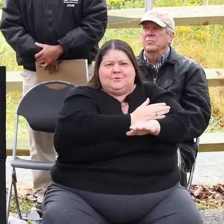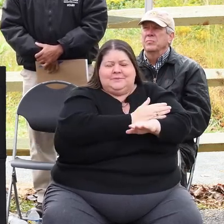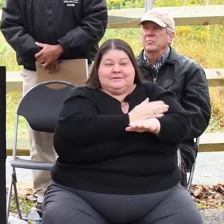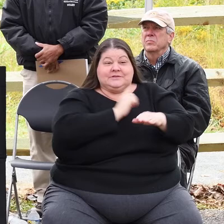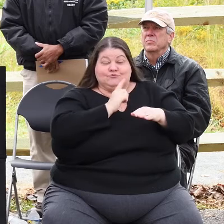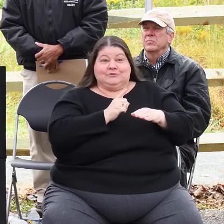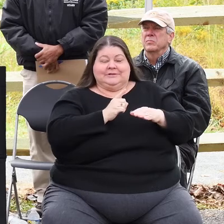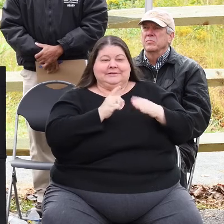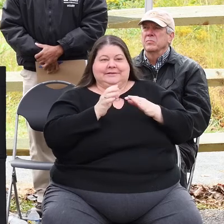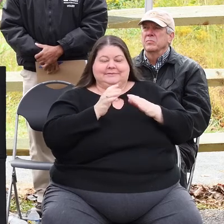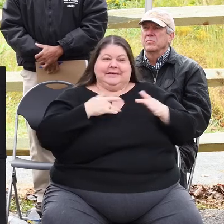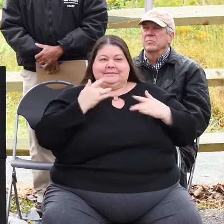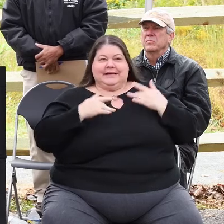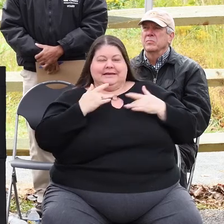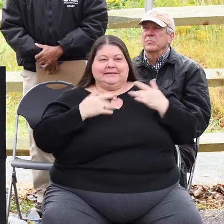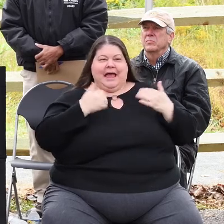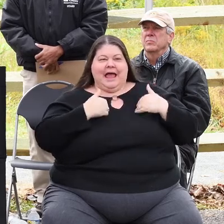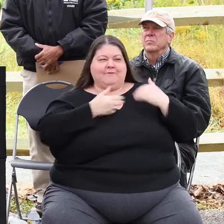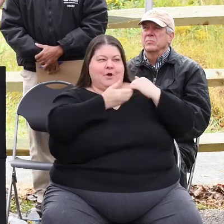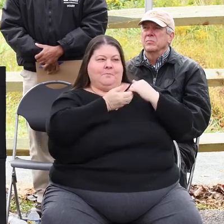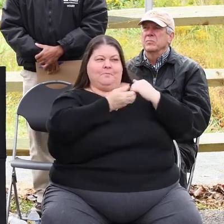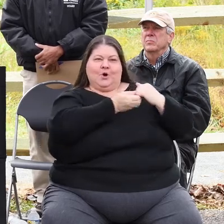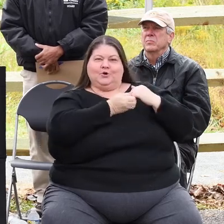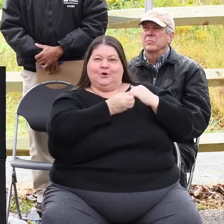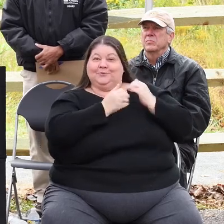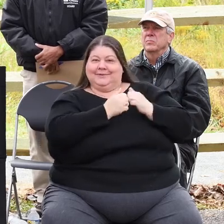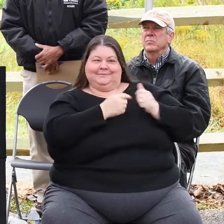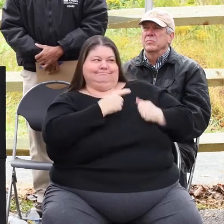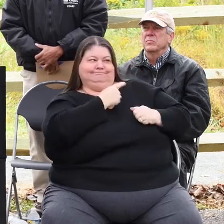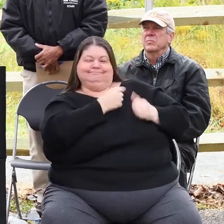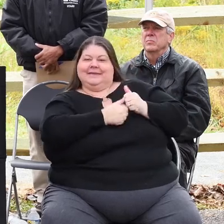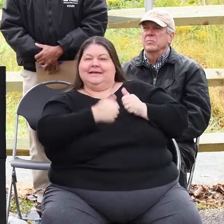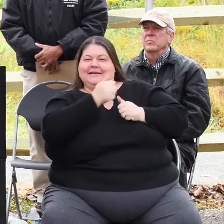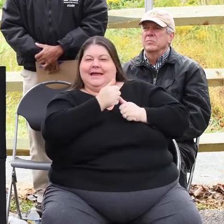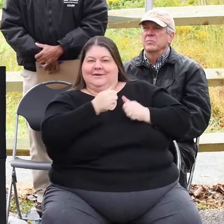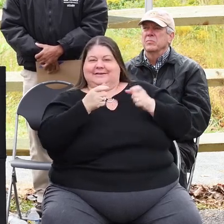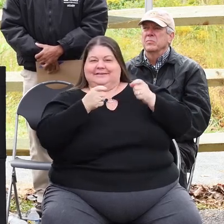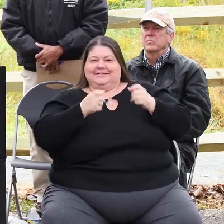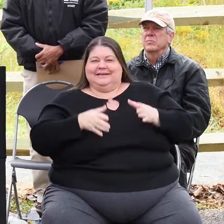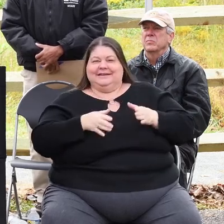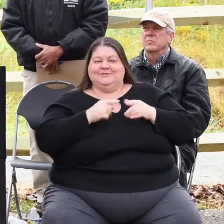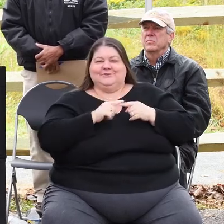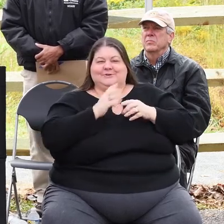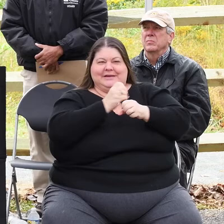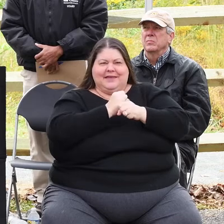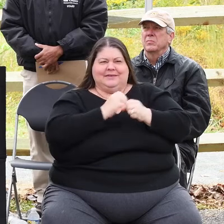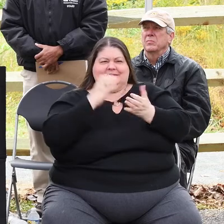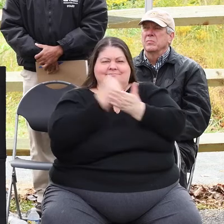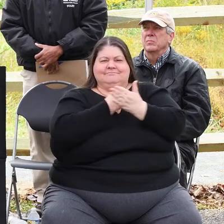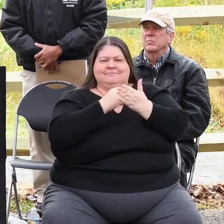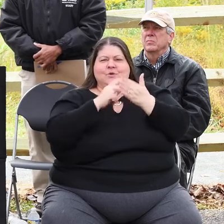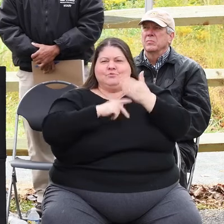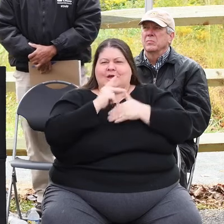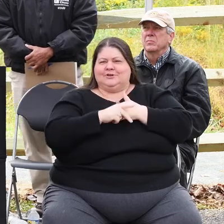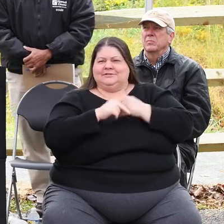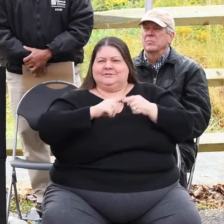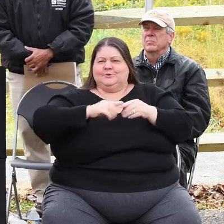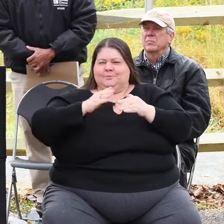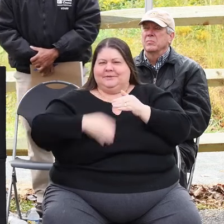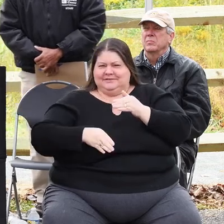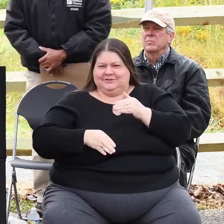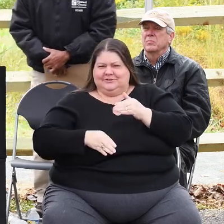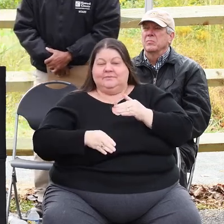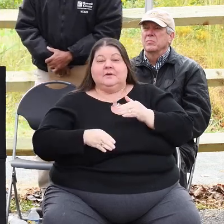exciting to have a partner in the county executive to get these kinds of projects done.